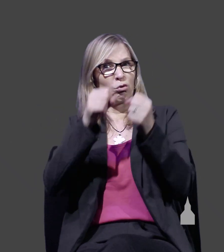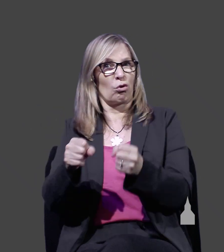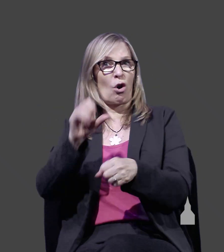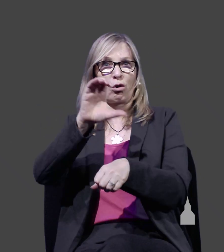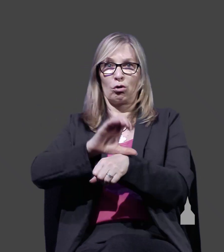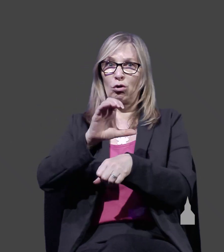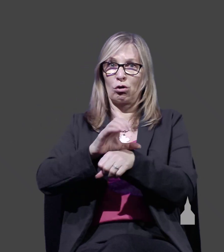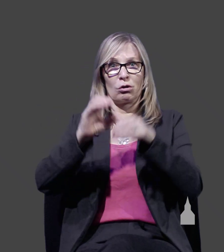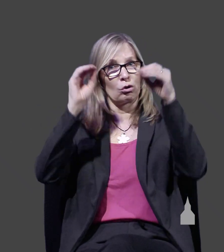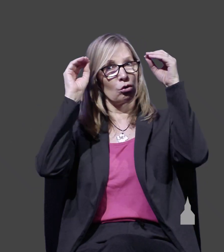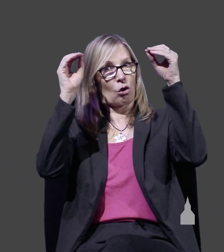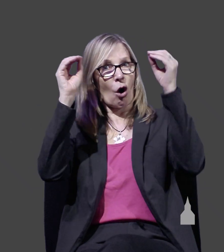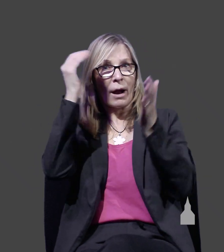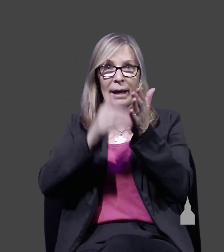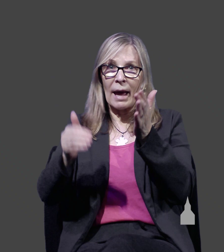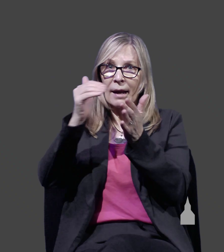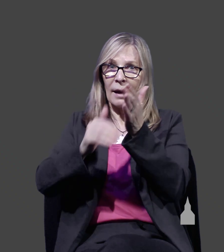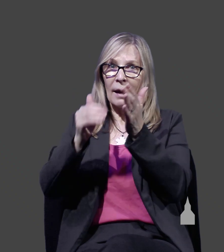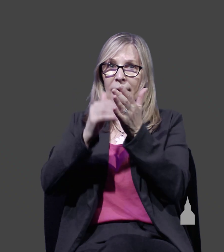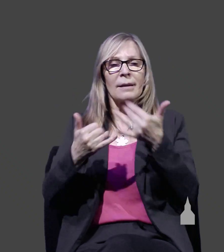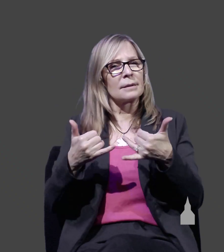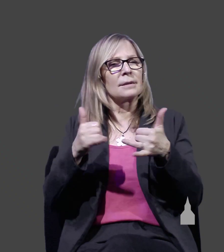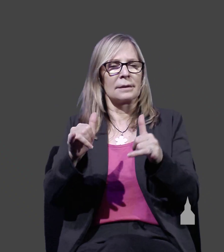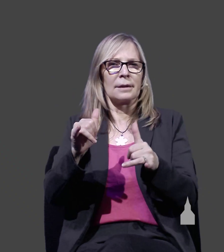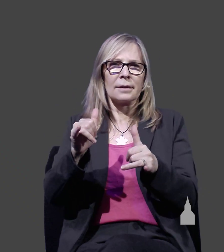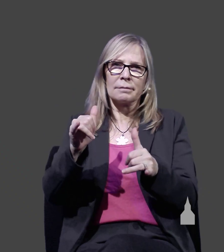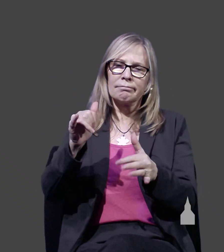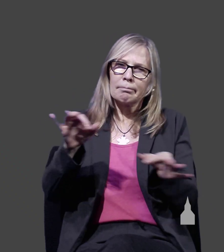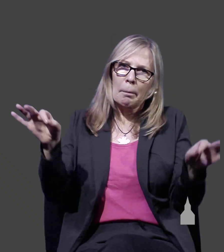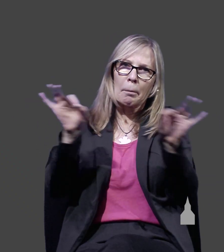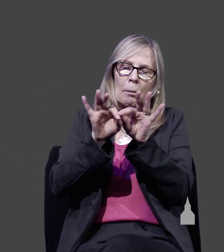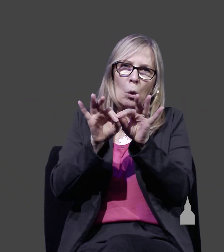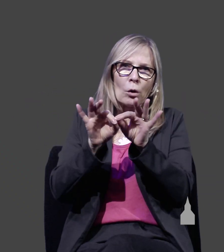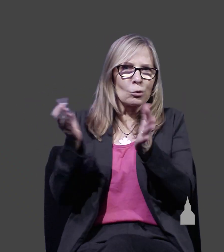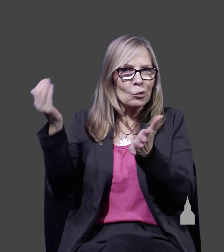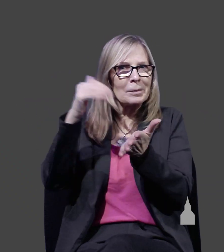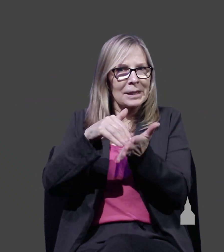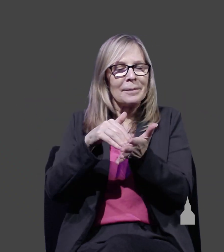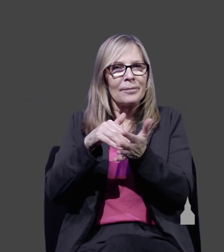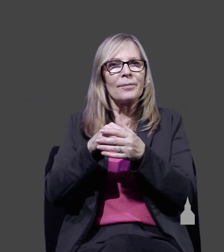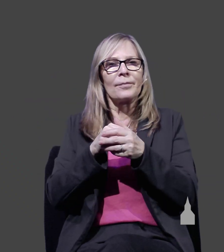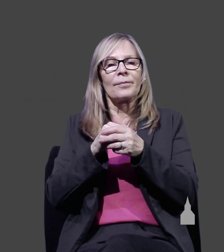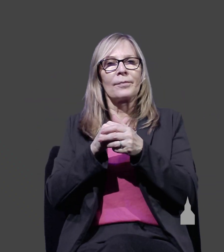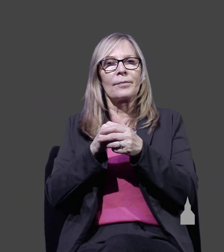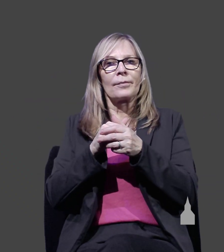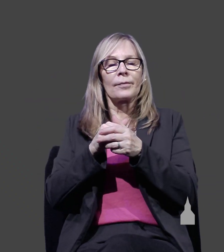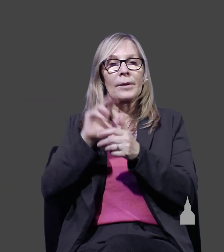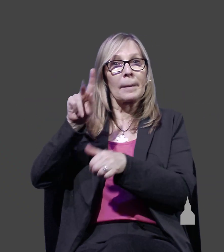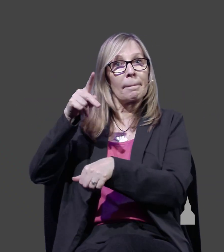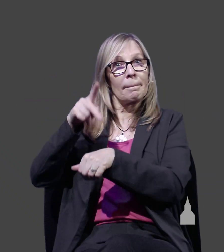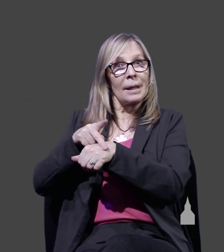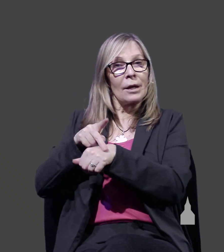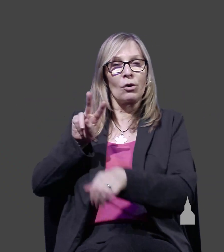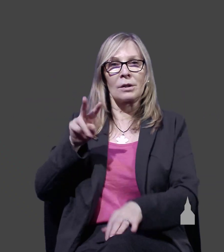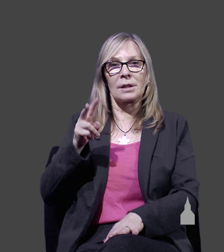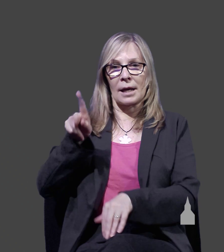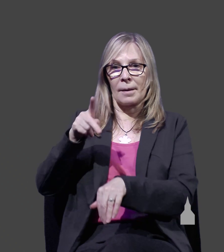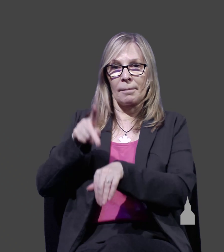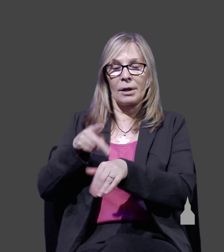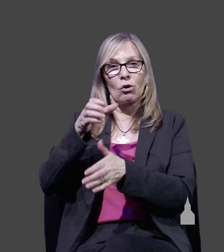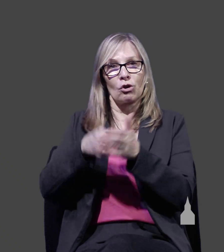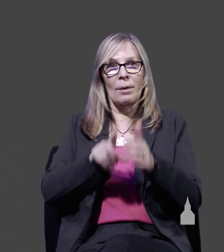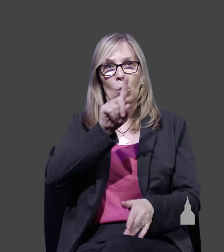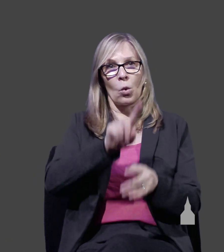is taught repeatedly. In this regard, I'm simply echoing the Apostle Peter, 2 Peter